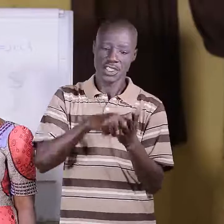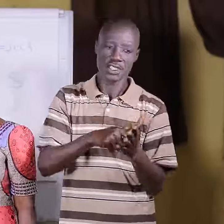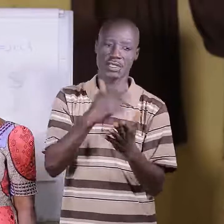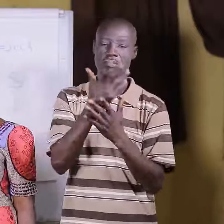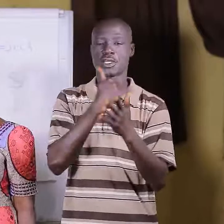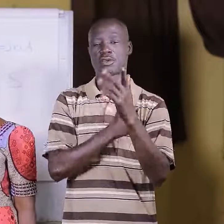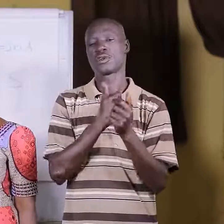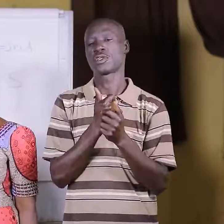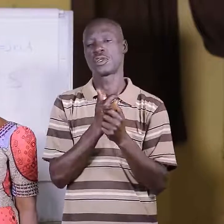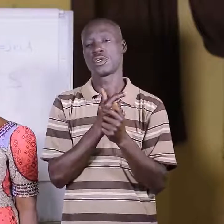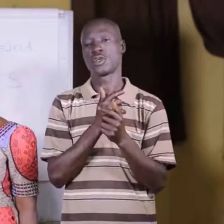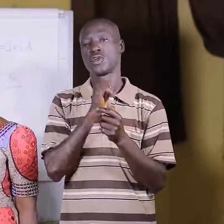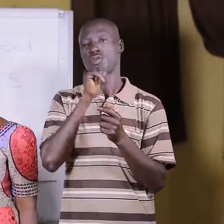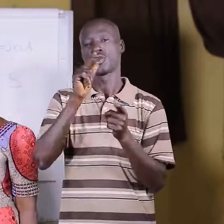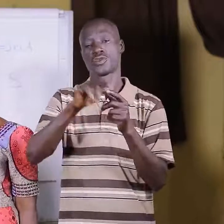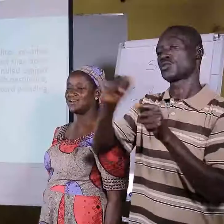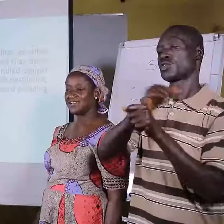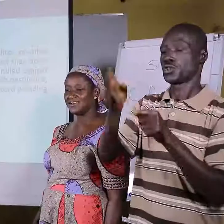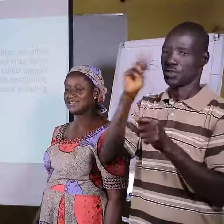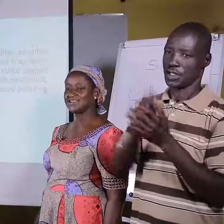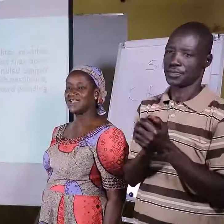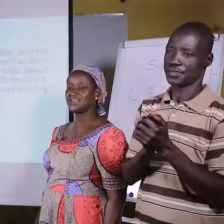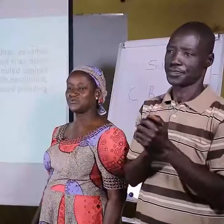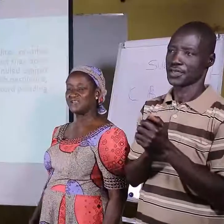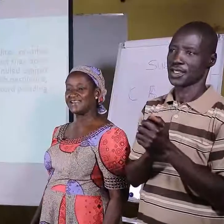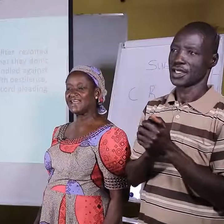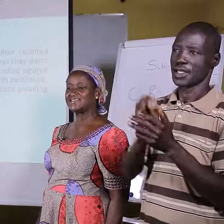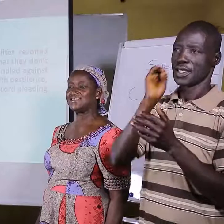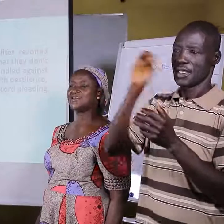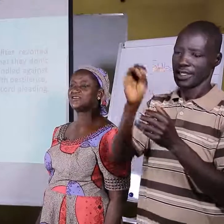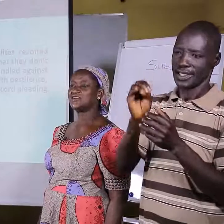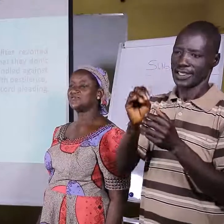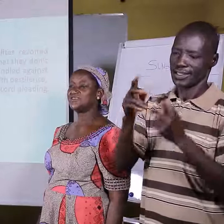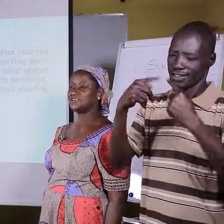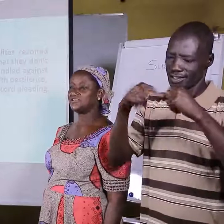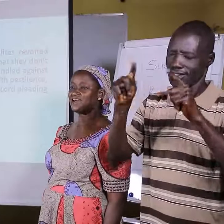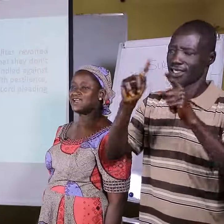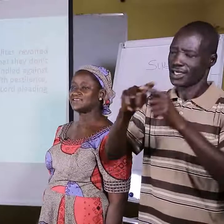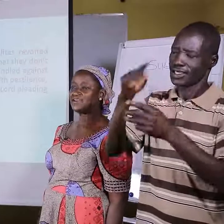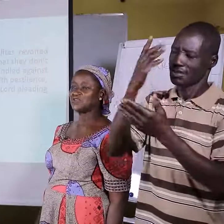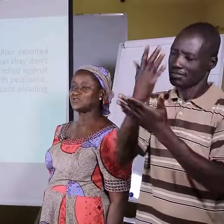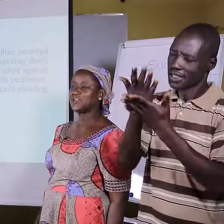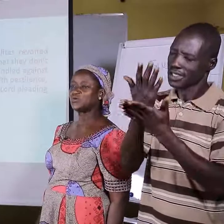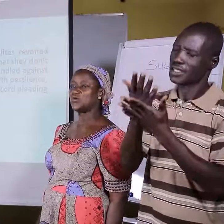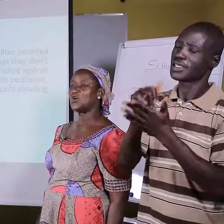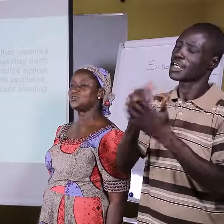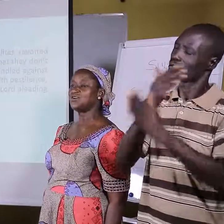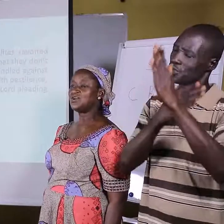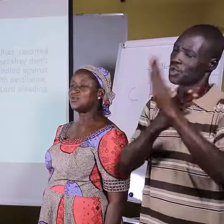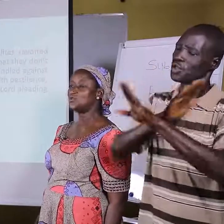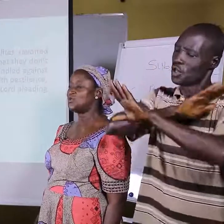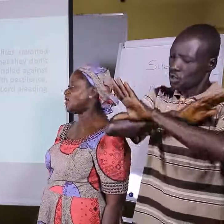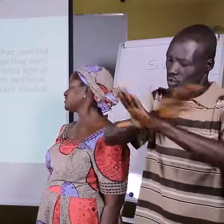angrier, Moses, as usual, decided to intercede for the Israelites so that